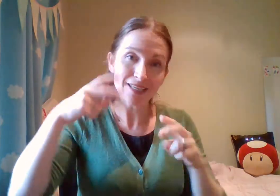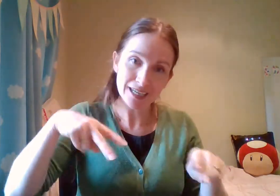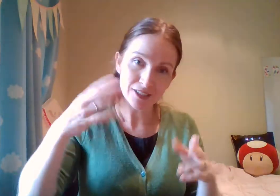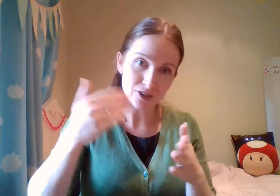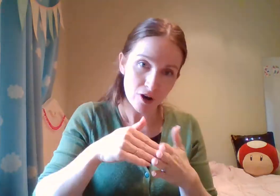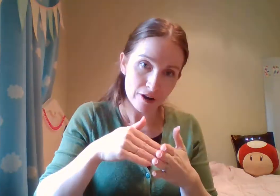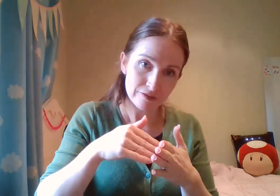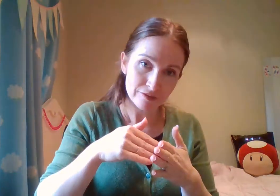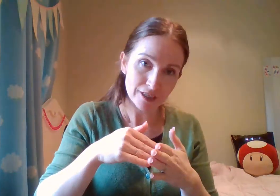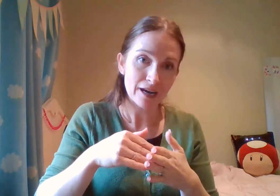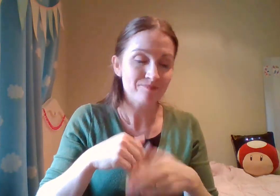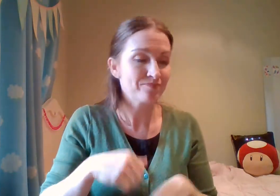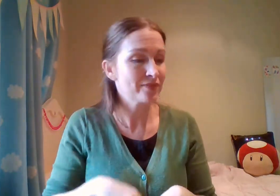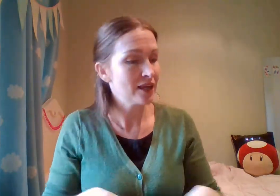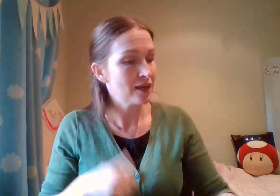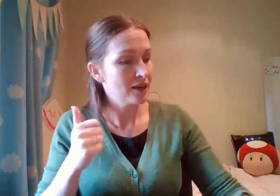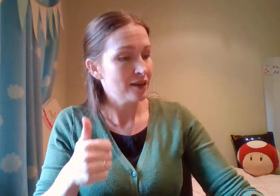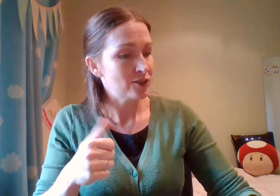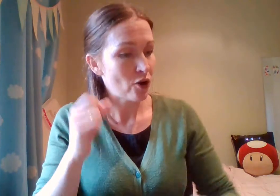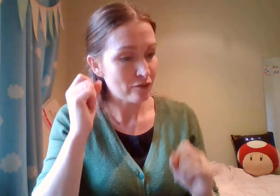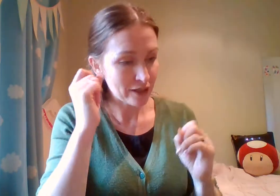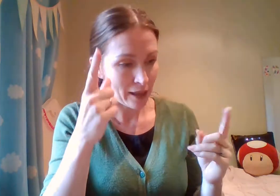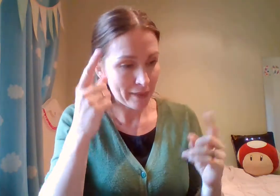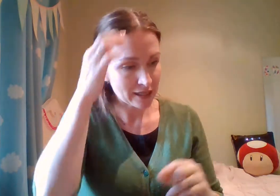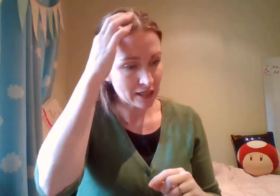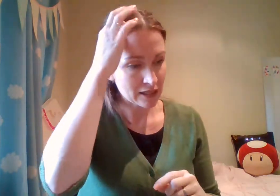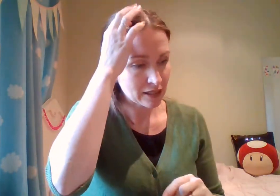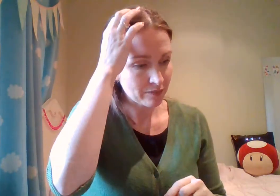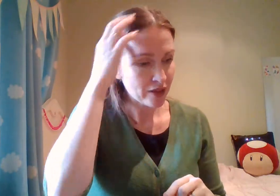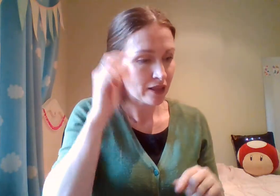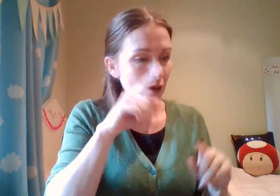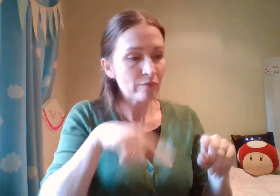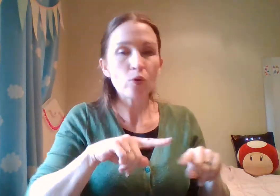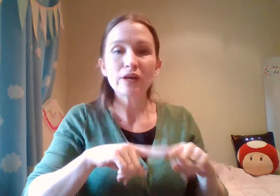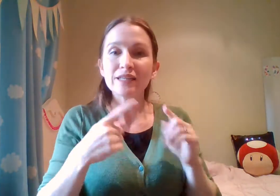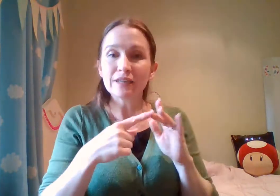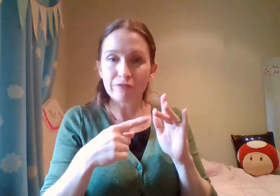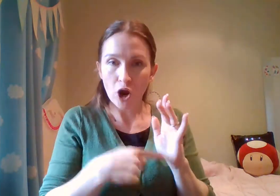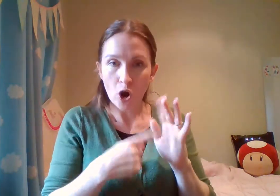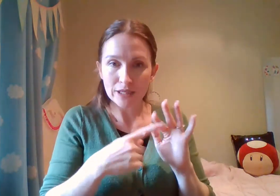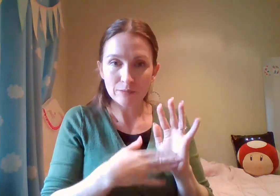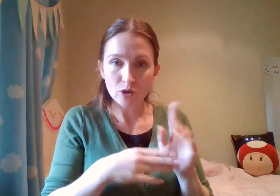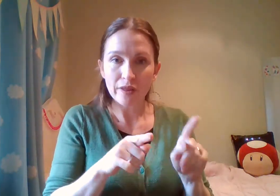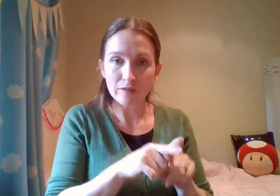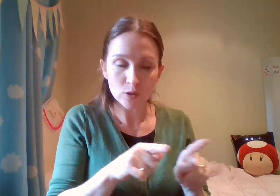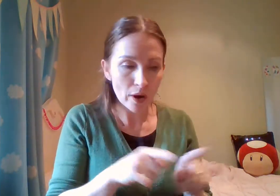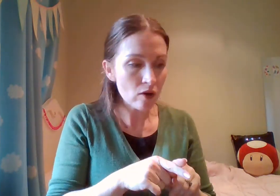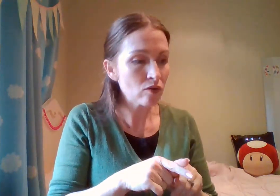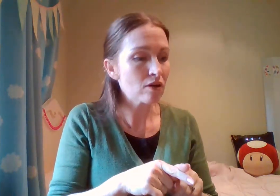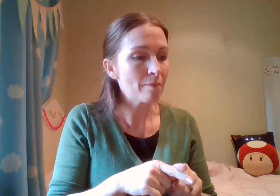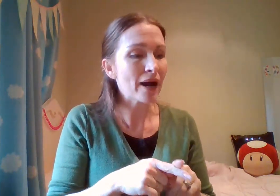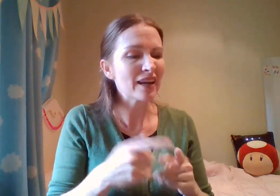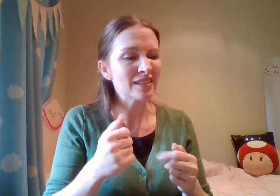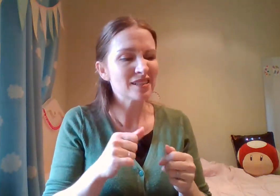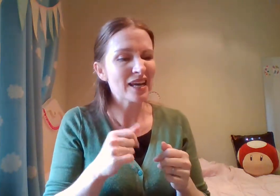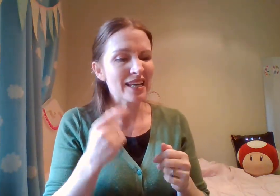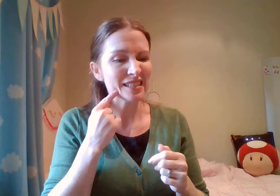dancers arrive. Okay, so hopefully that makes sense. Then we put in the different items on there as well, but it's easiest